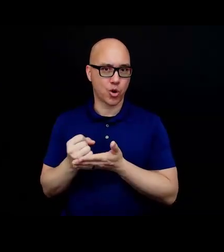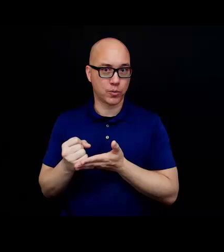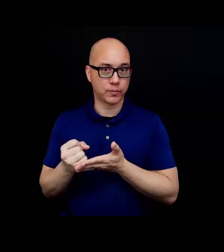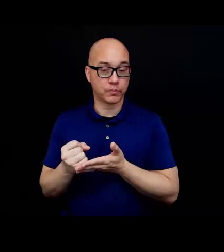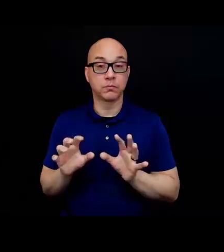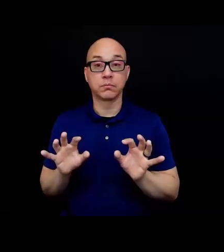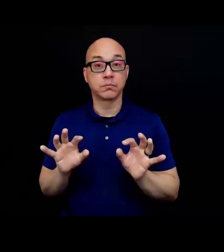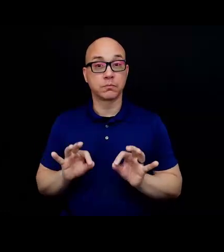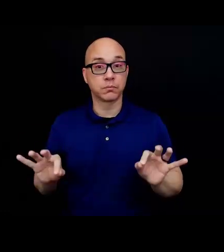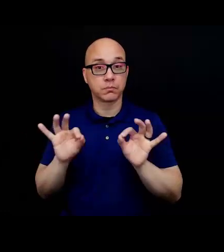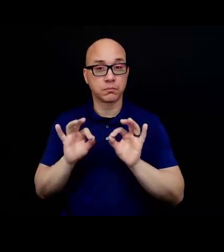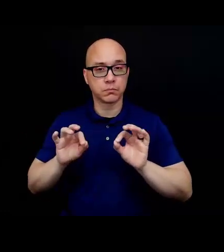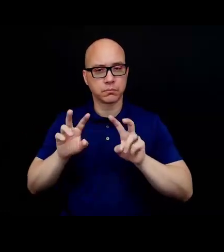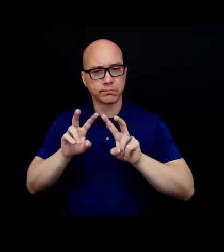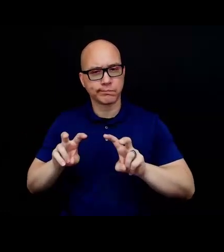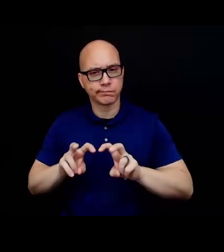into, because one,